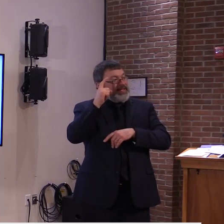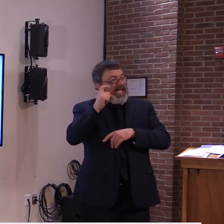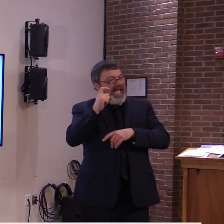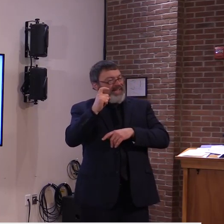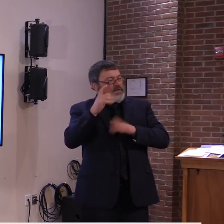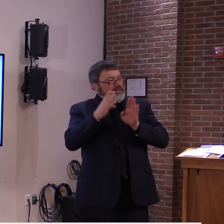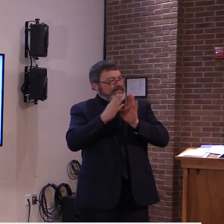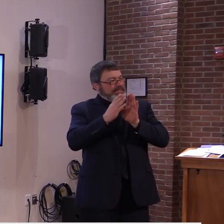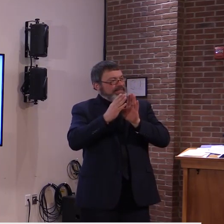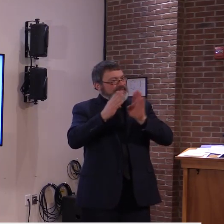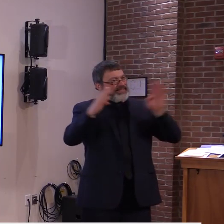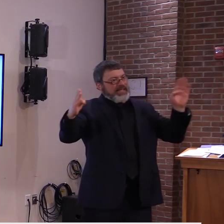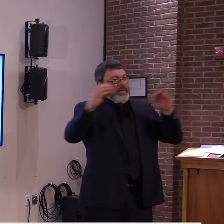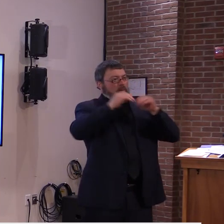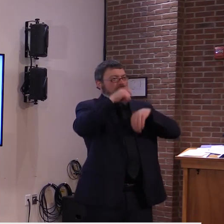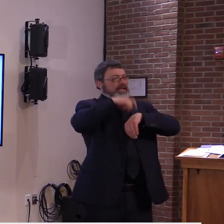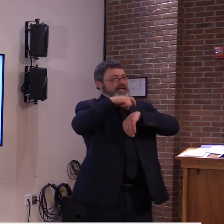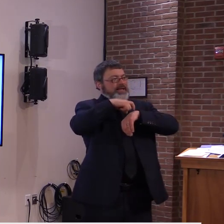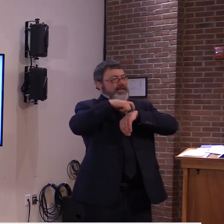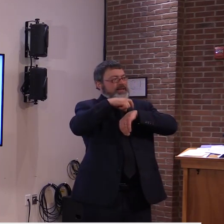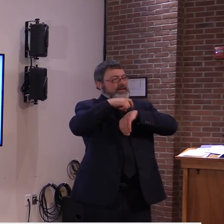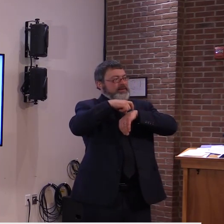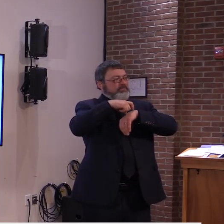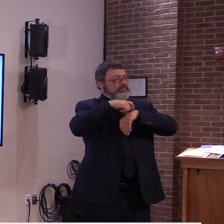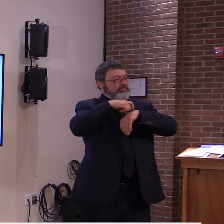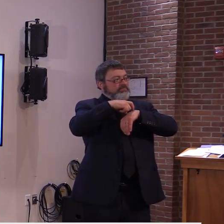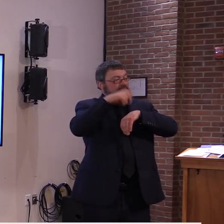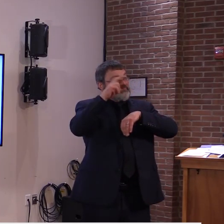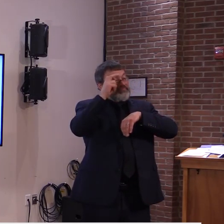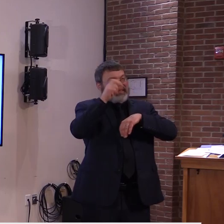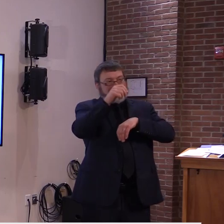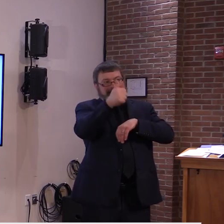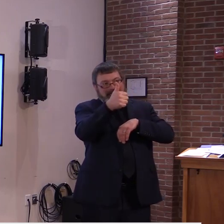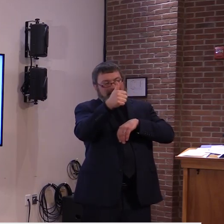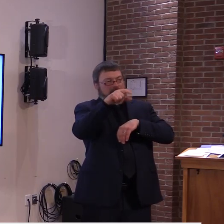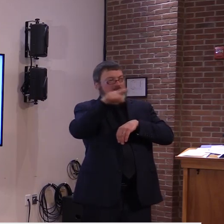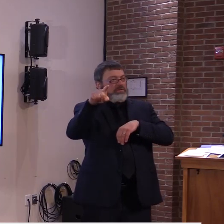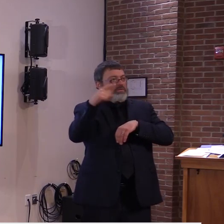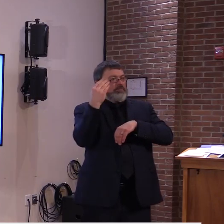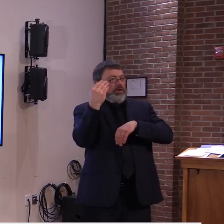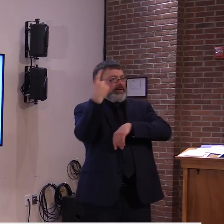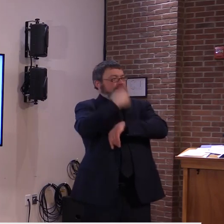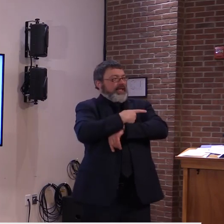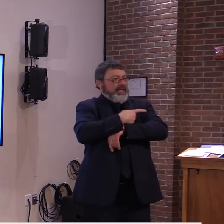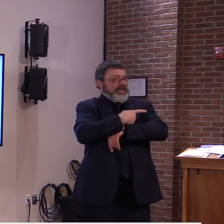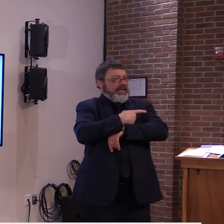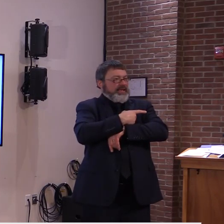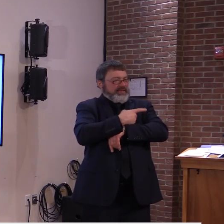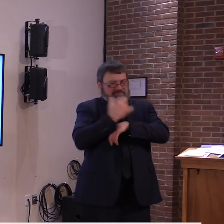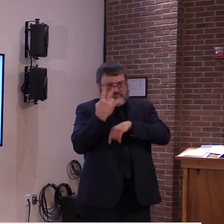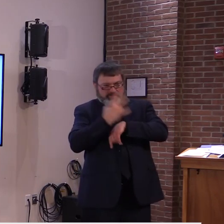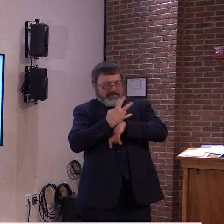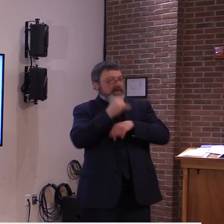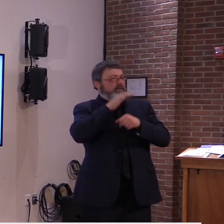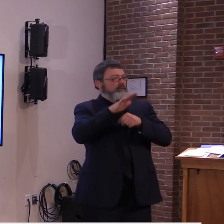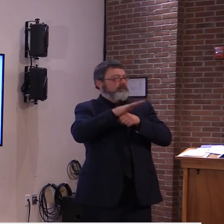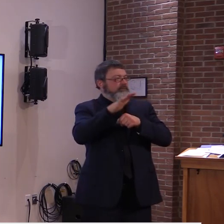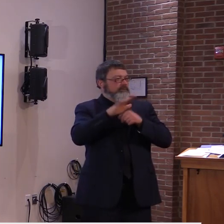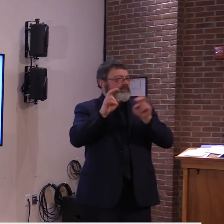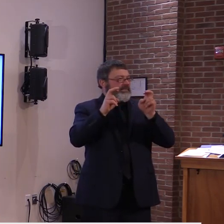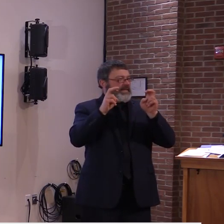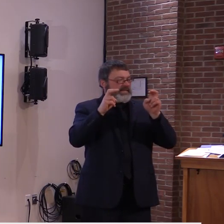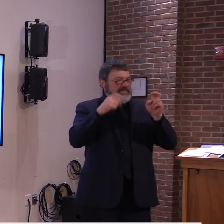but clearly the 10 to 14 day range would be equally, if not more, important. And we're not quite there yet in our time